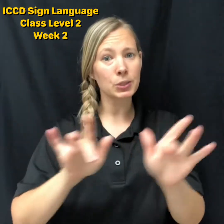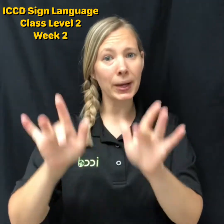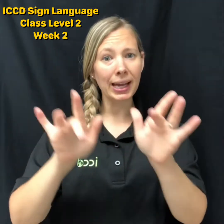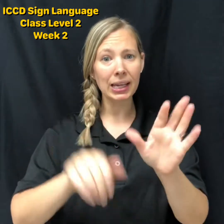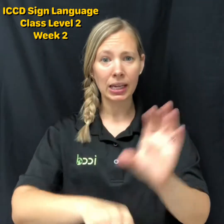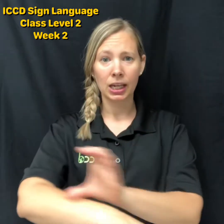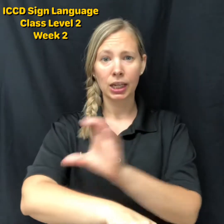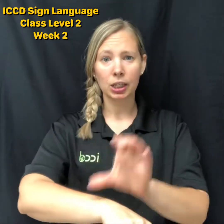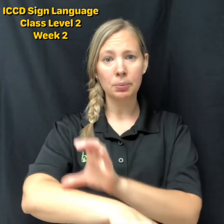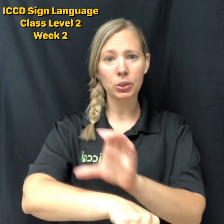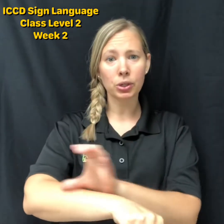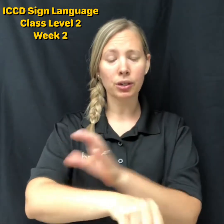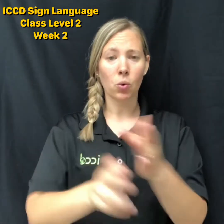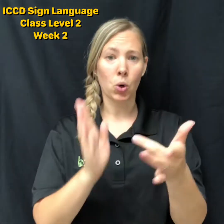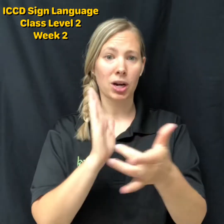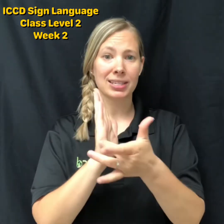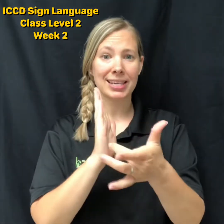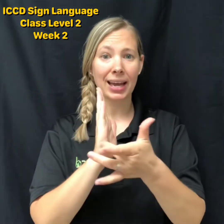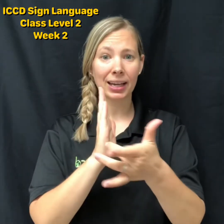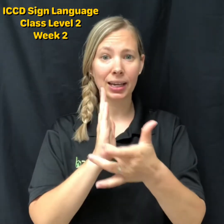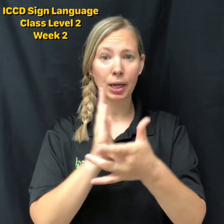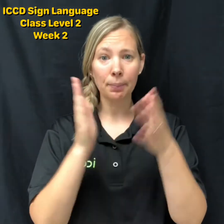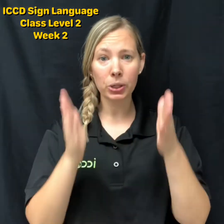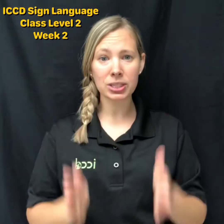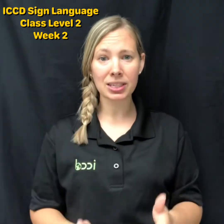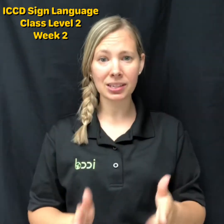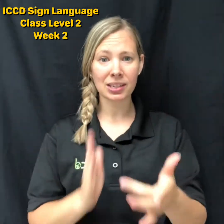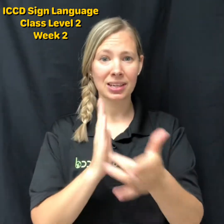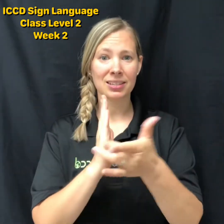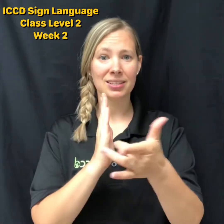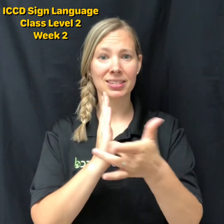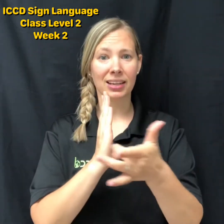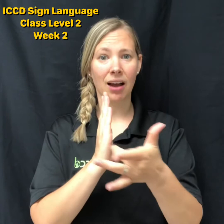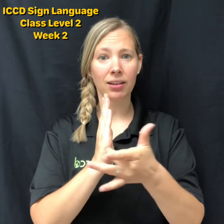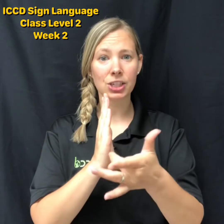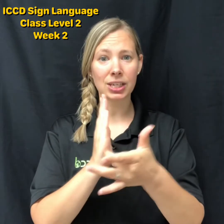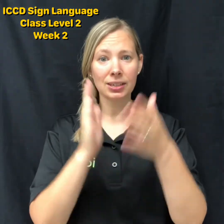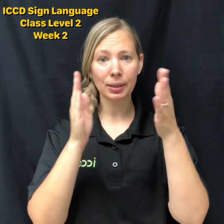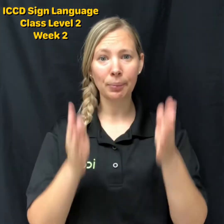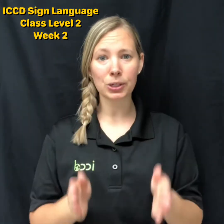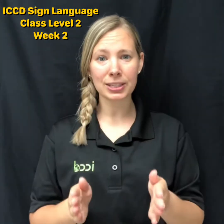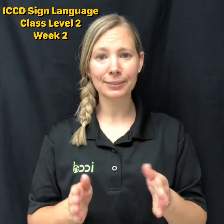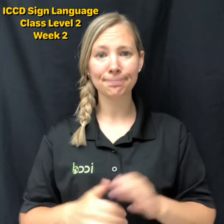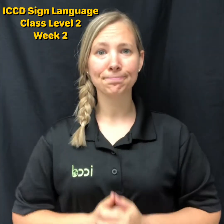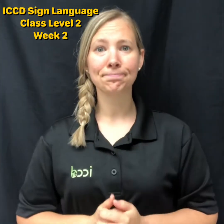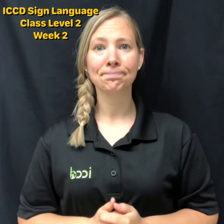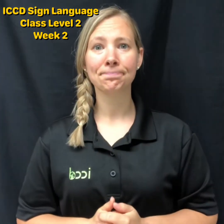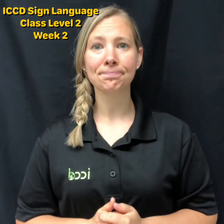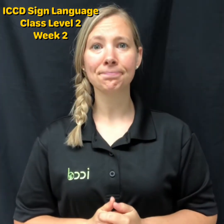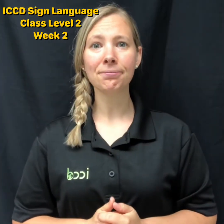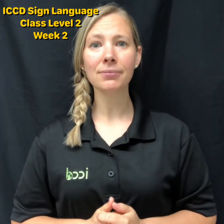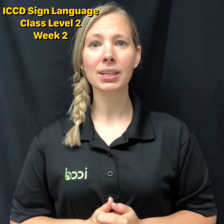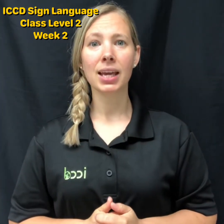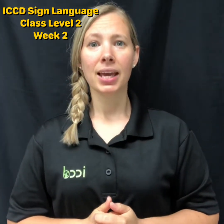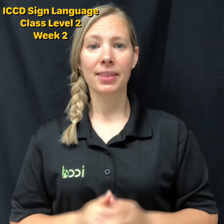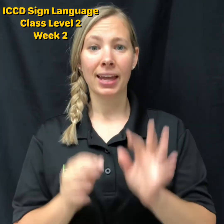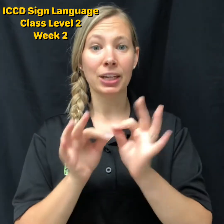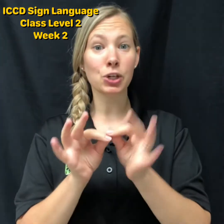way, computer or tech person, this is technology person. And